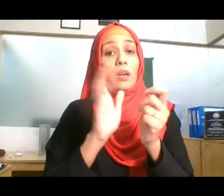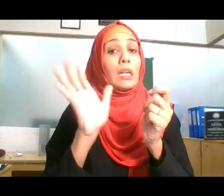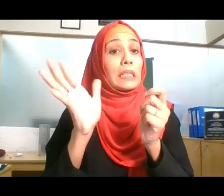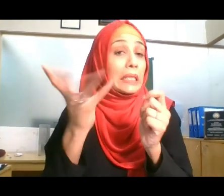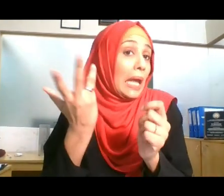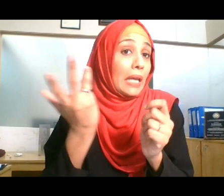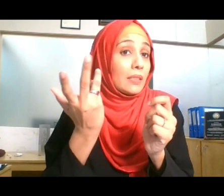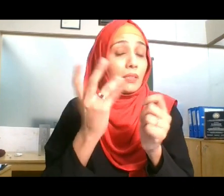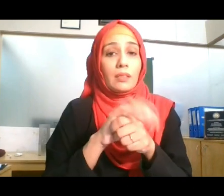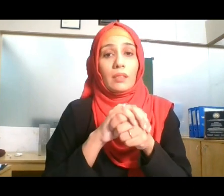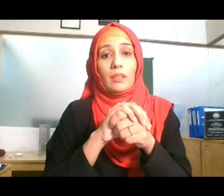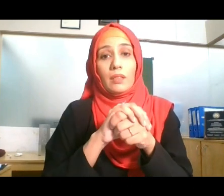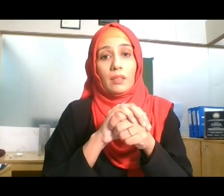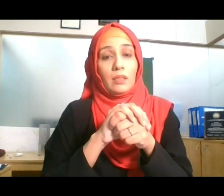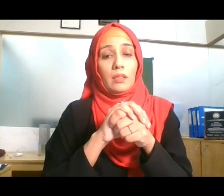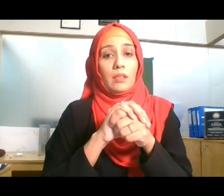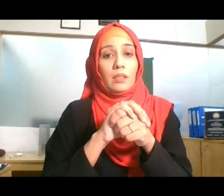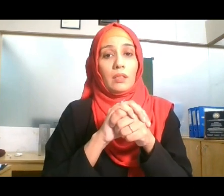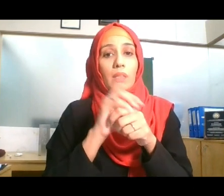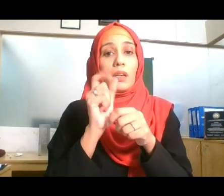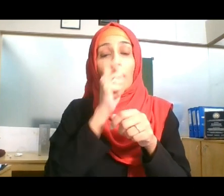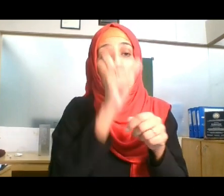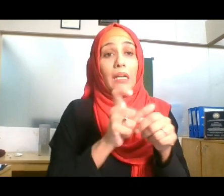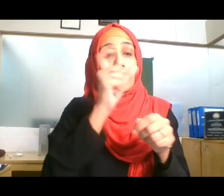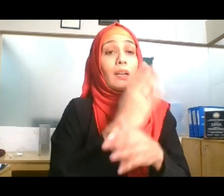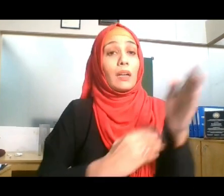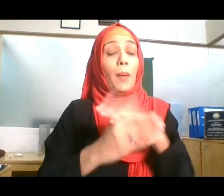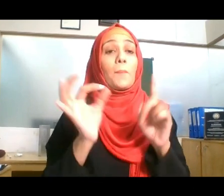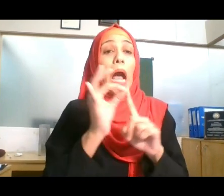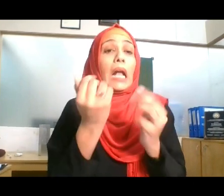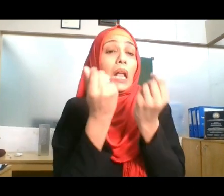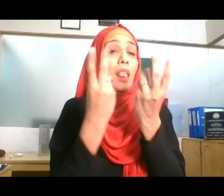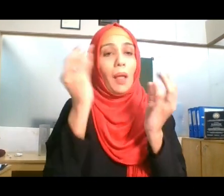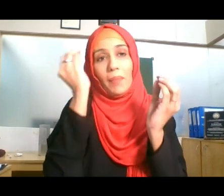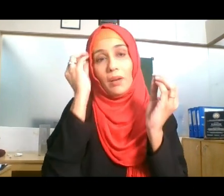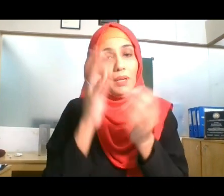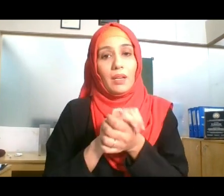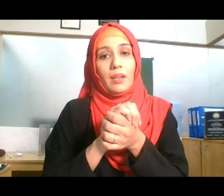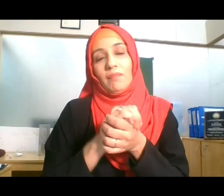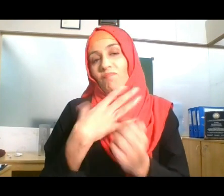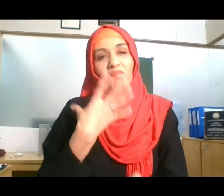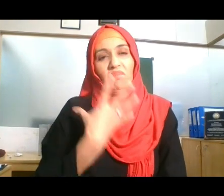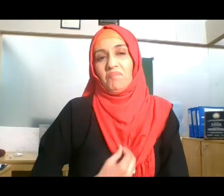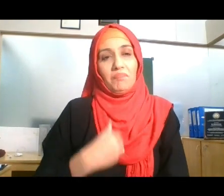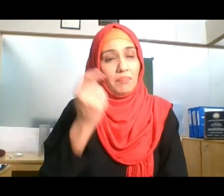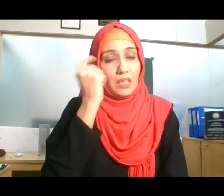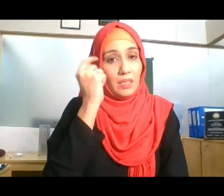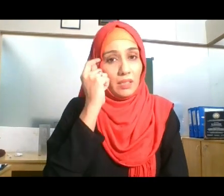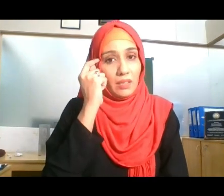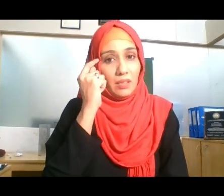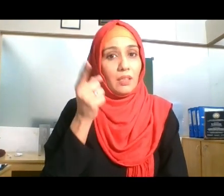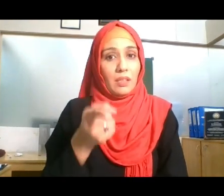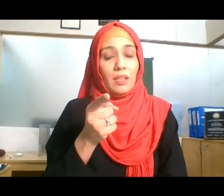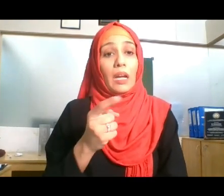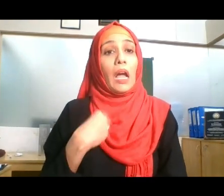is the scale of persons with disabilities in Pakistan. And sadly, as we know, that whether it was the census